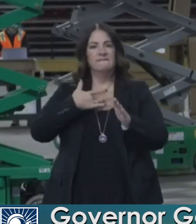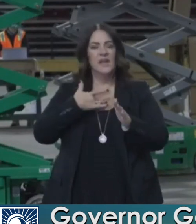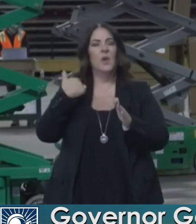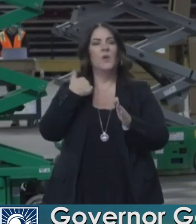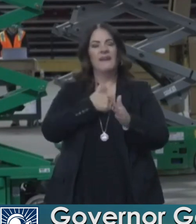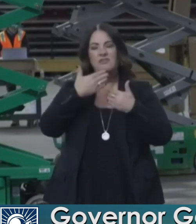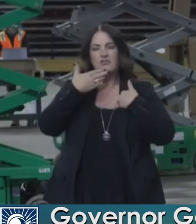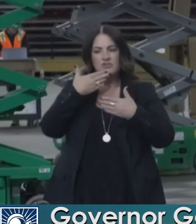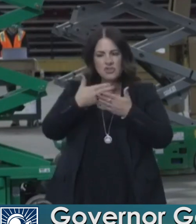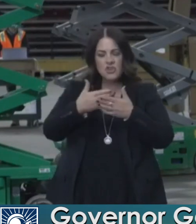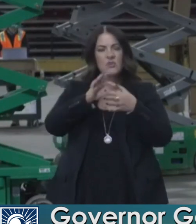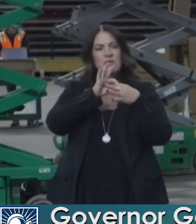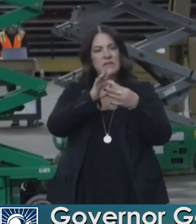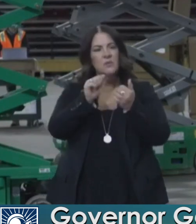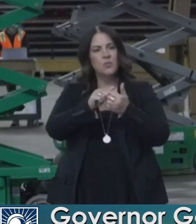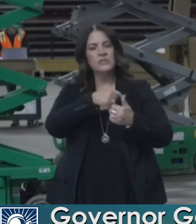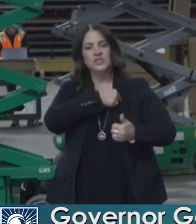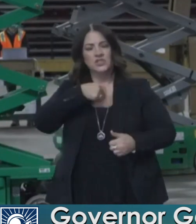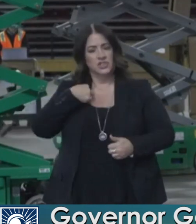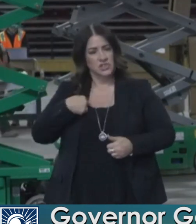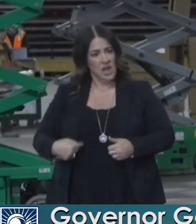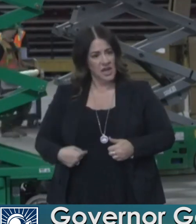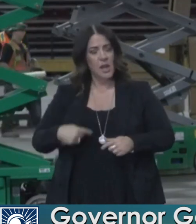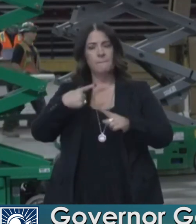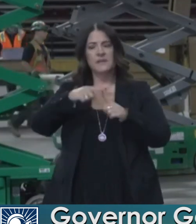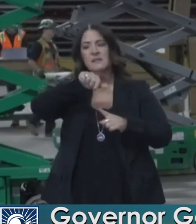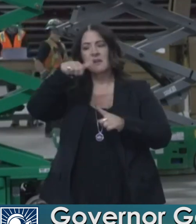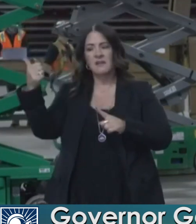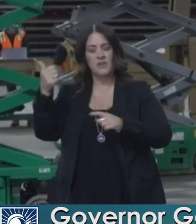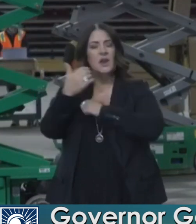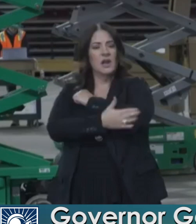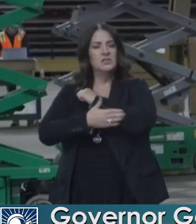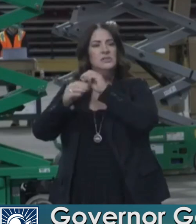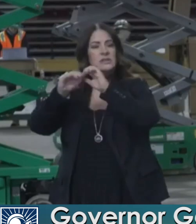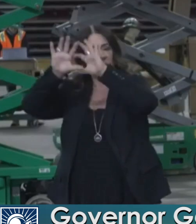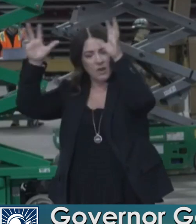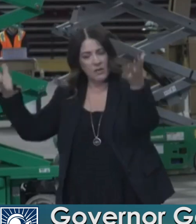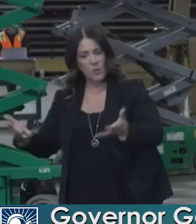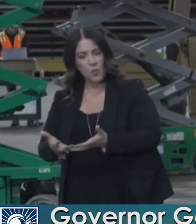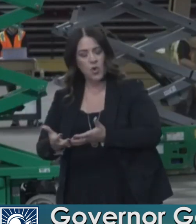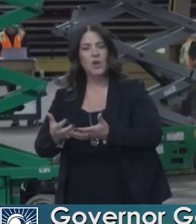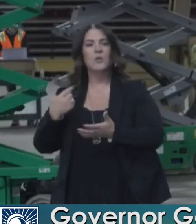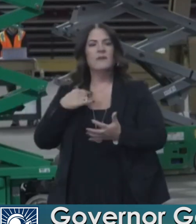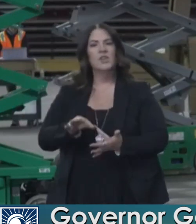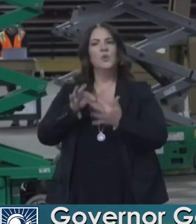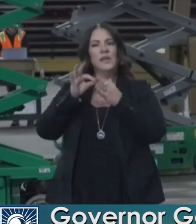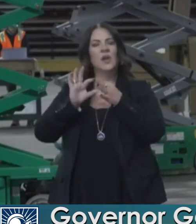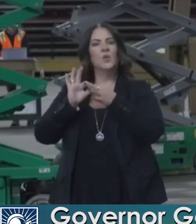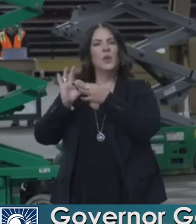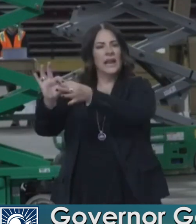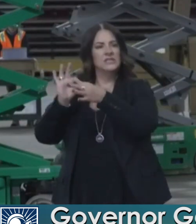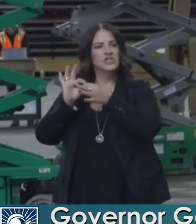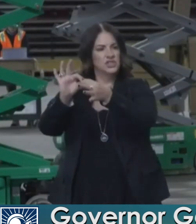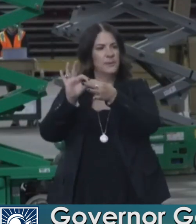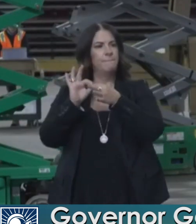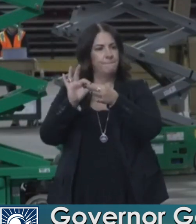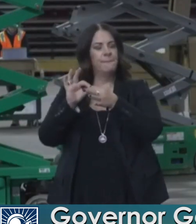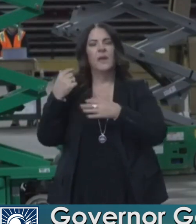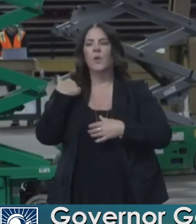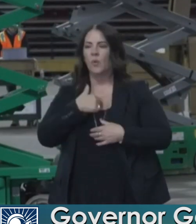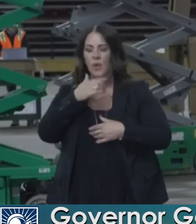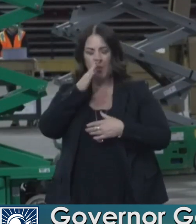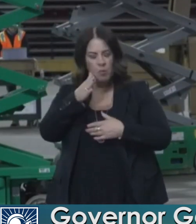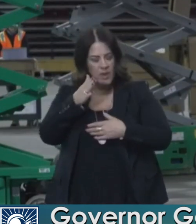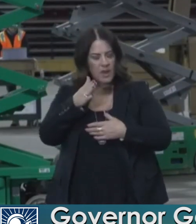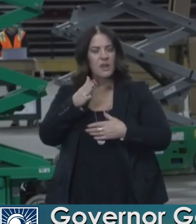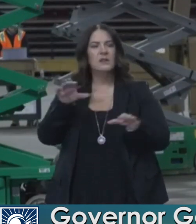have relationships in China, around the world, that are distinctive and unique, and we are going to do our best to row in the same direction